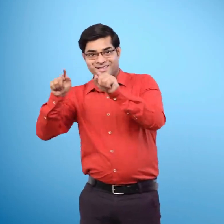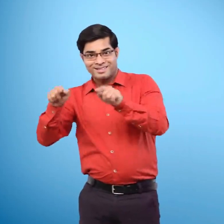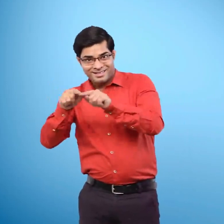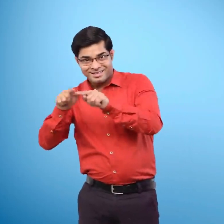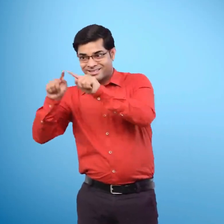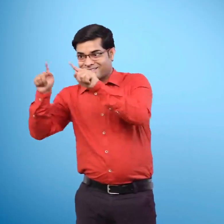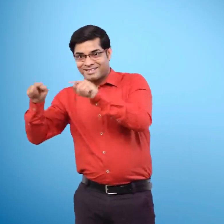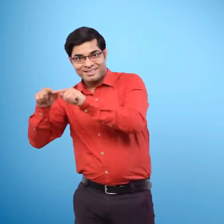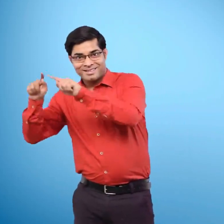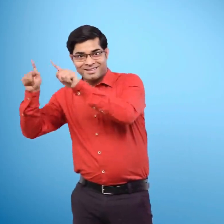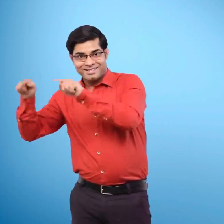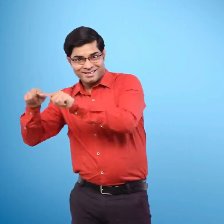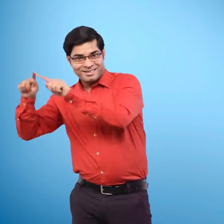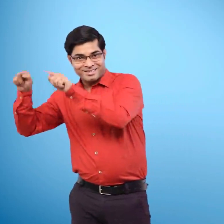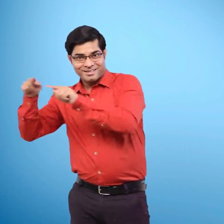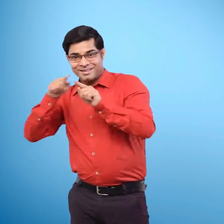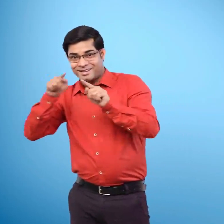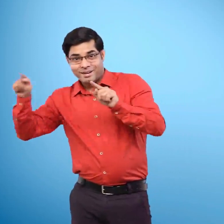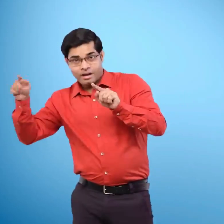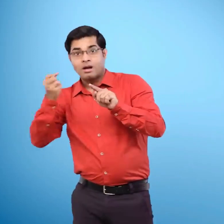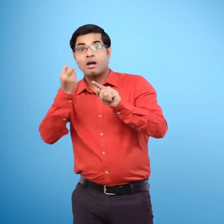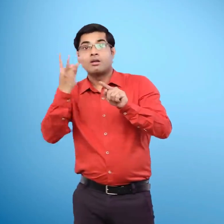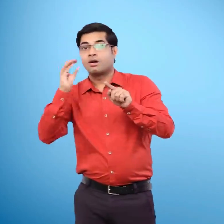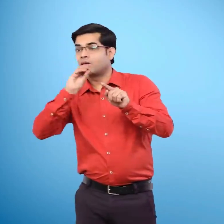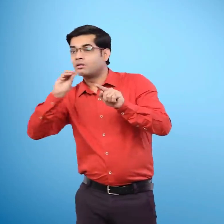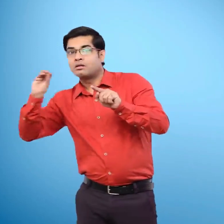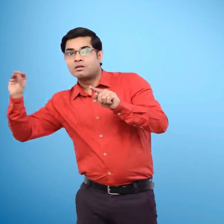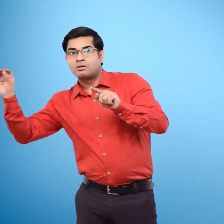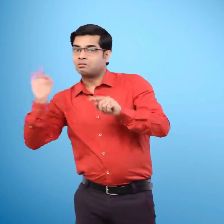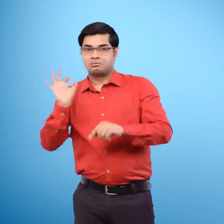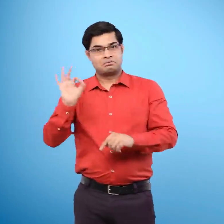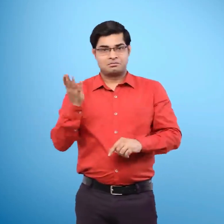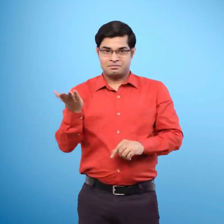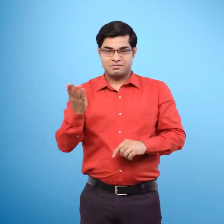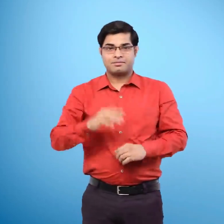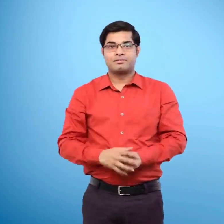5, 6, 7 and 8 are blank.